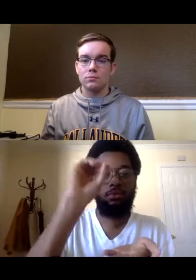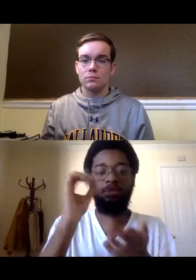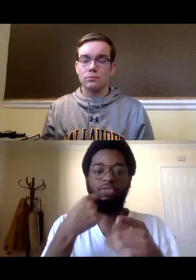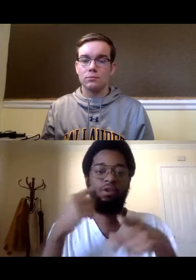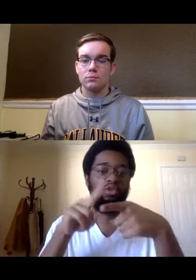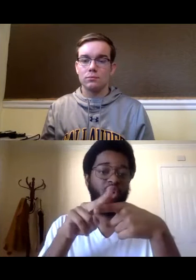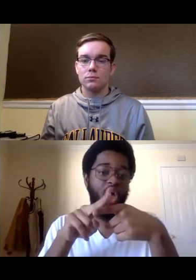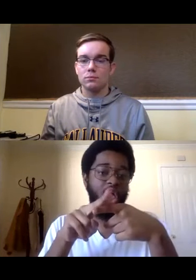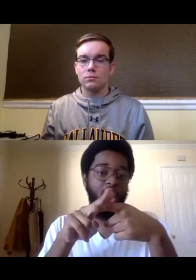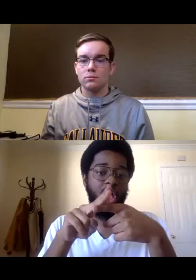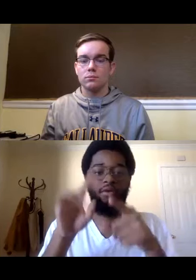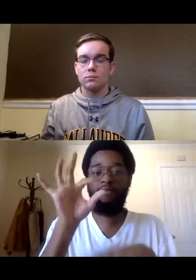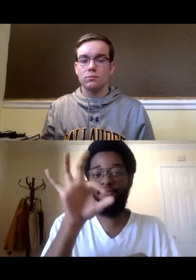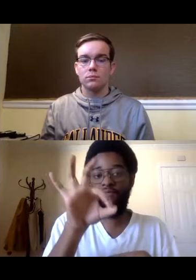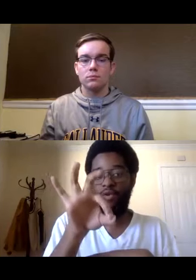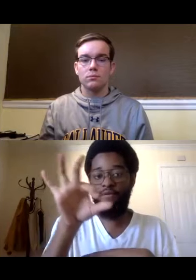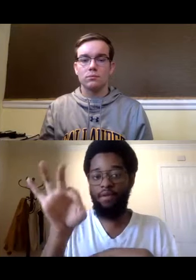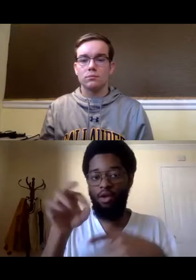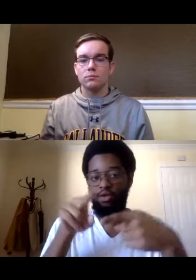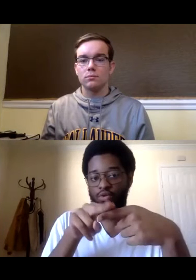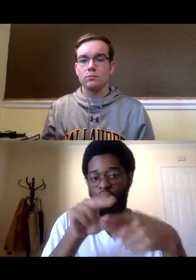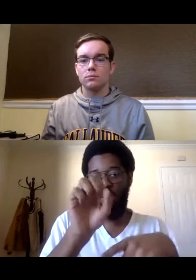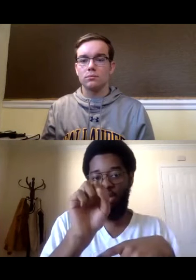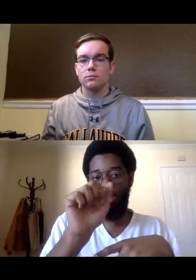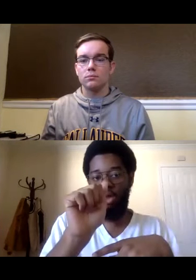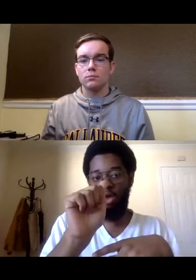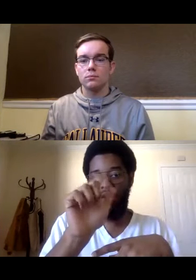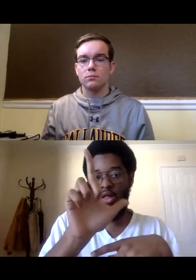If you want to add condiments, salt